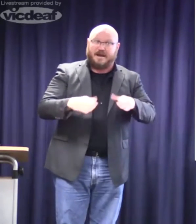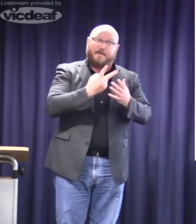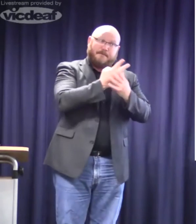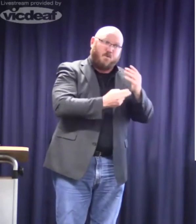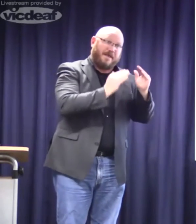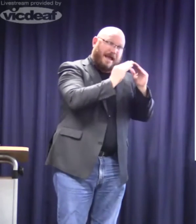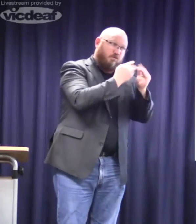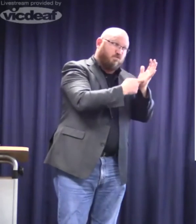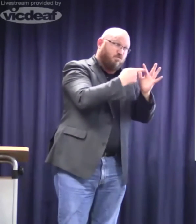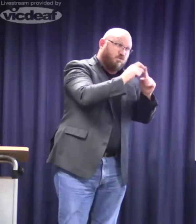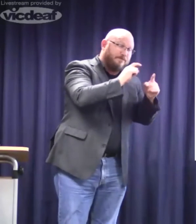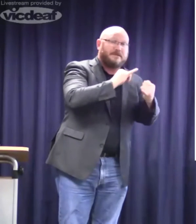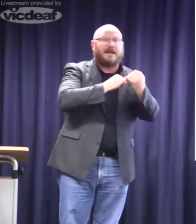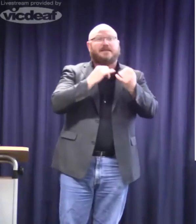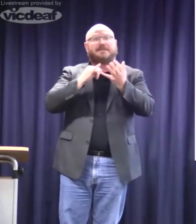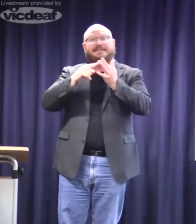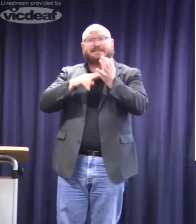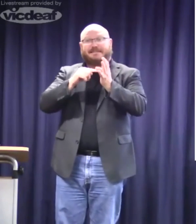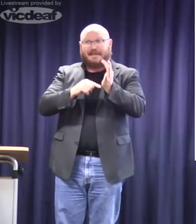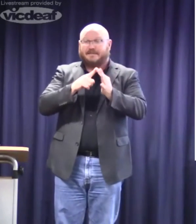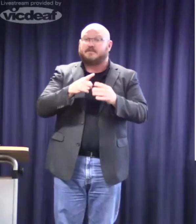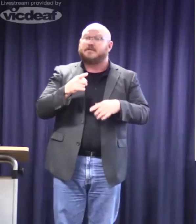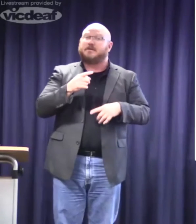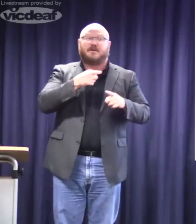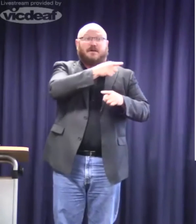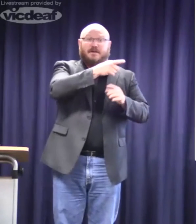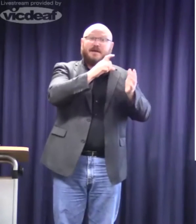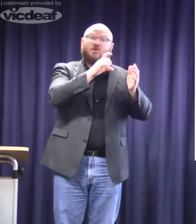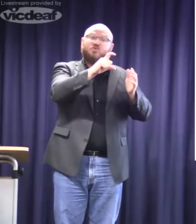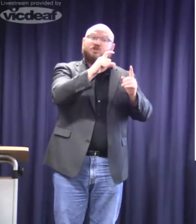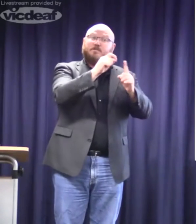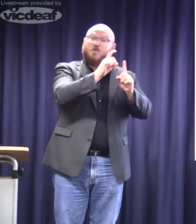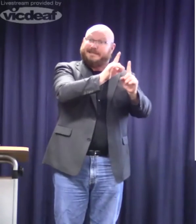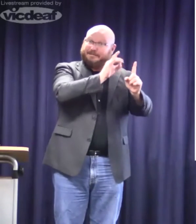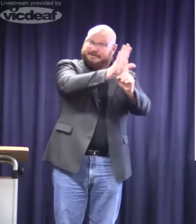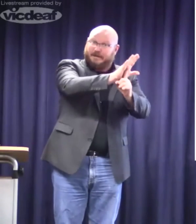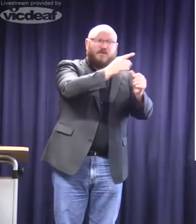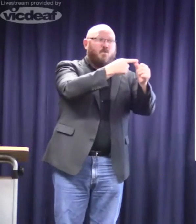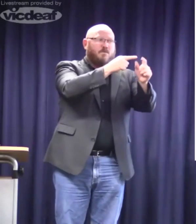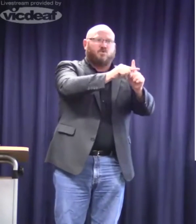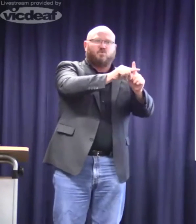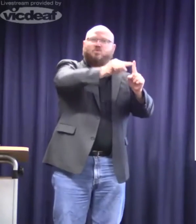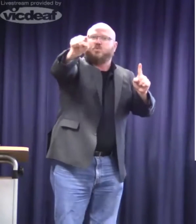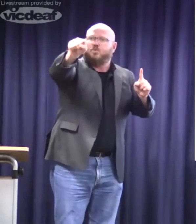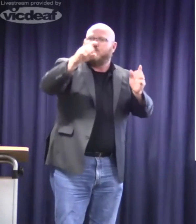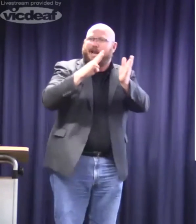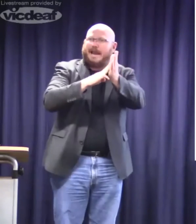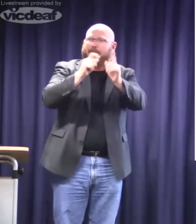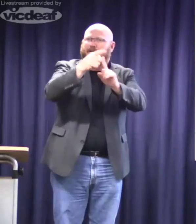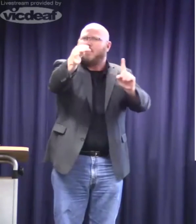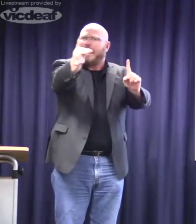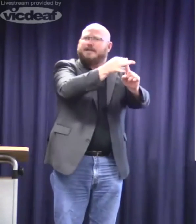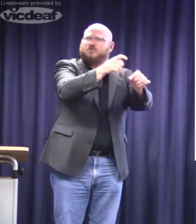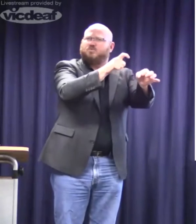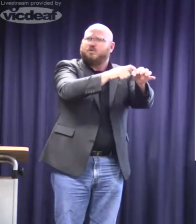is someone I sent letters to as one of the MPs in Australia, whether they're from the House of Representatives or the